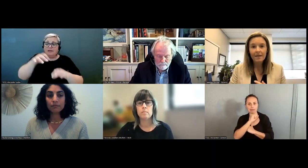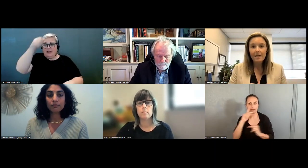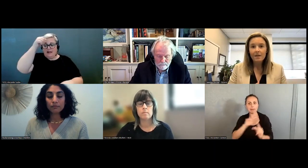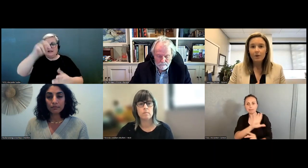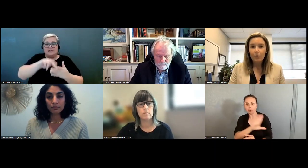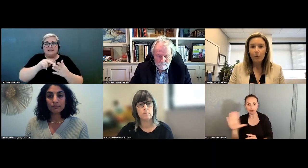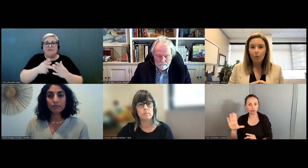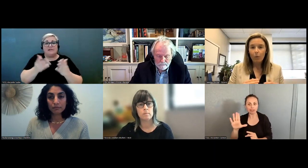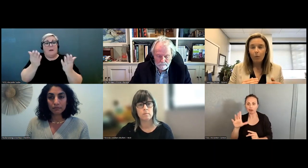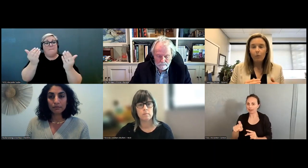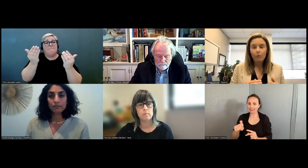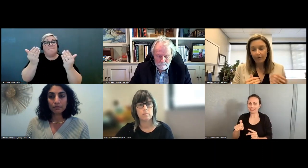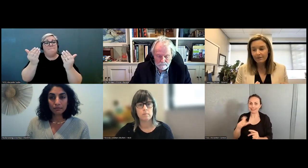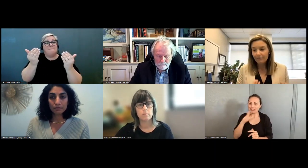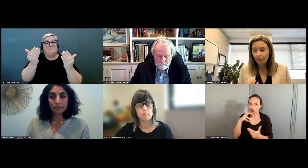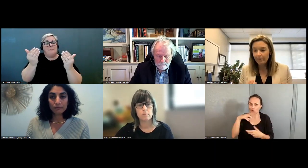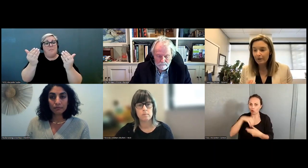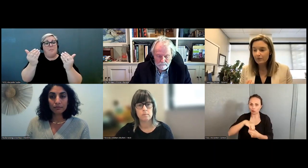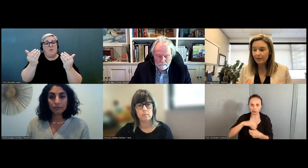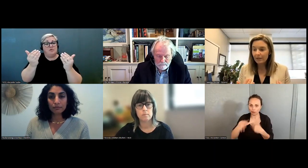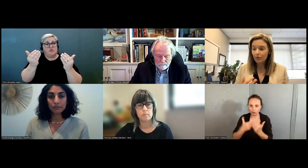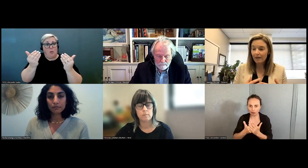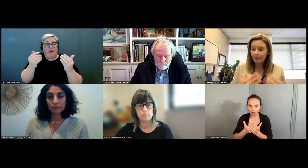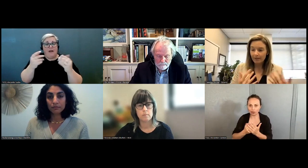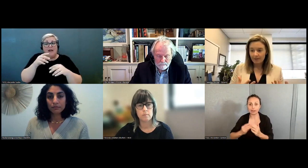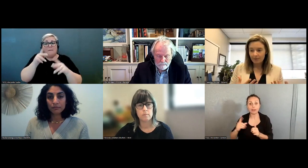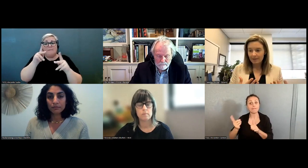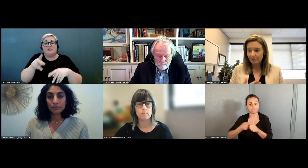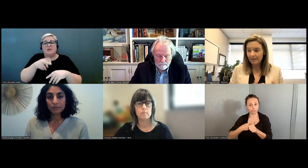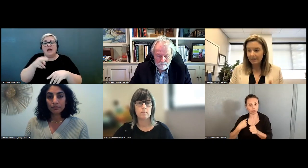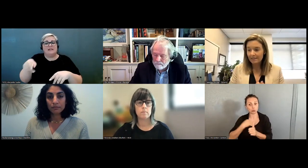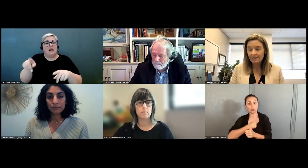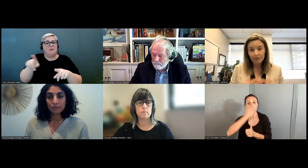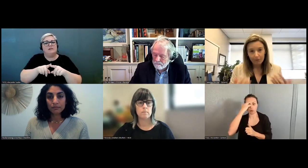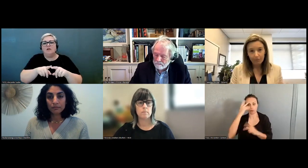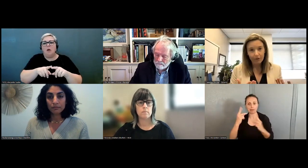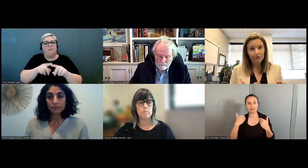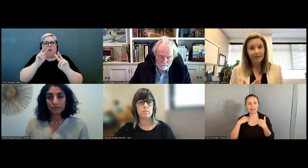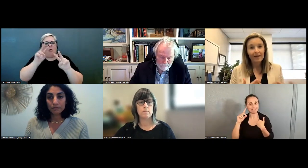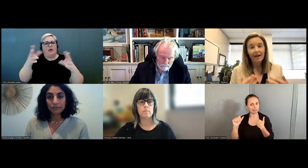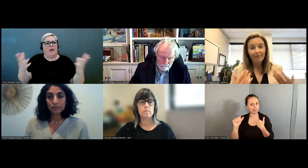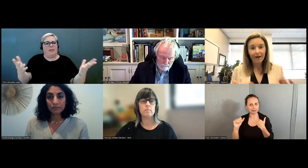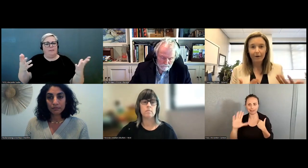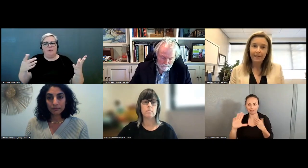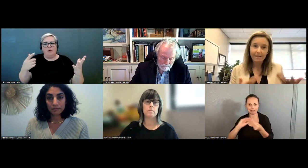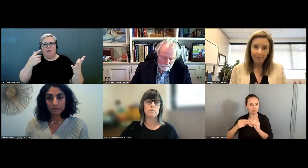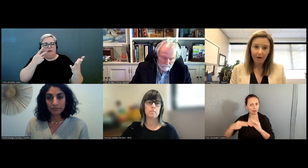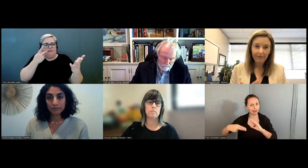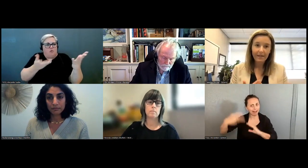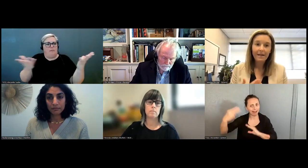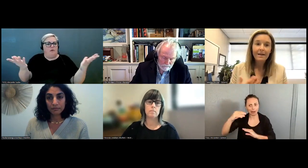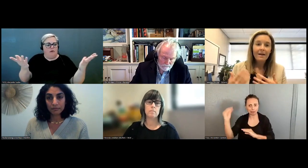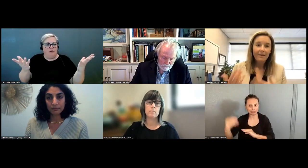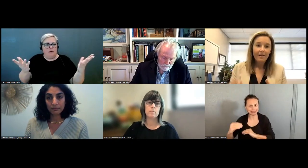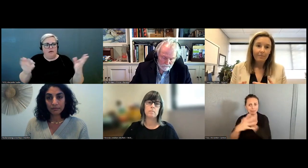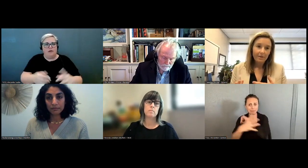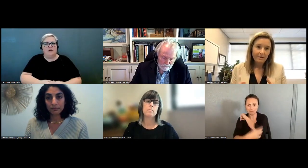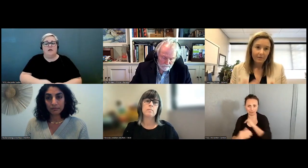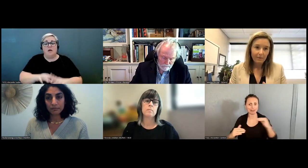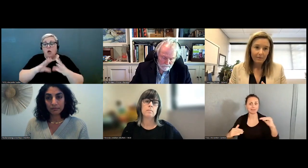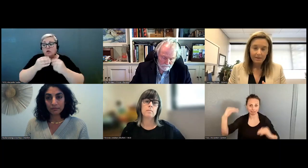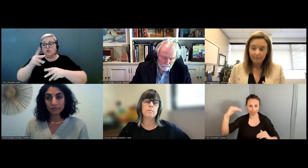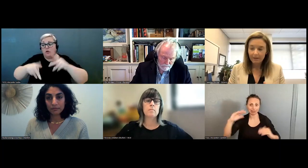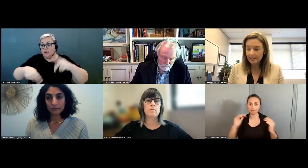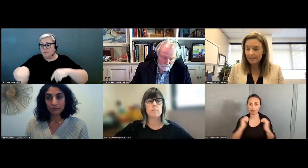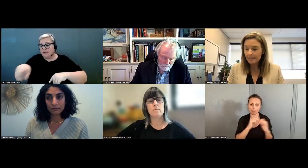disabilities. So first and foremost, we know that persons with disabilities disproportionately have higher rates of poverty than